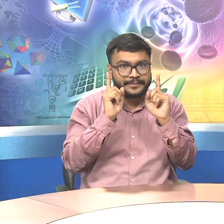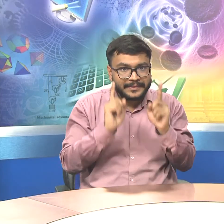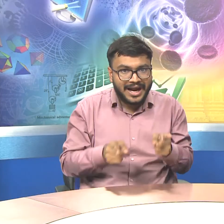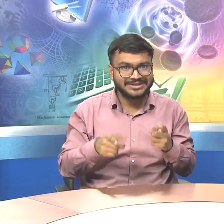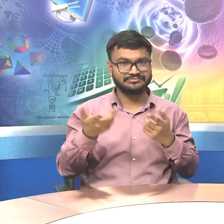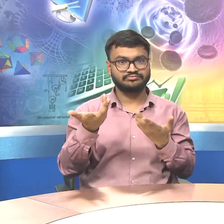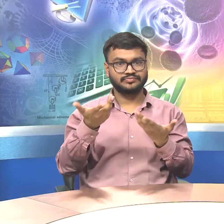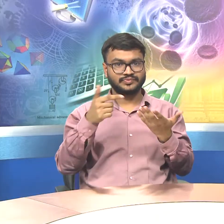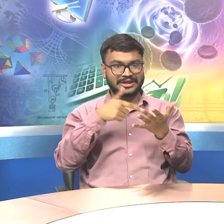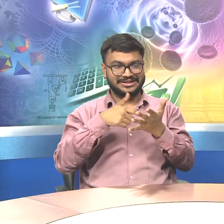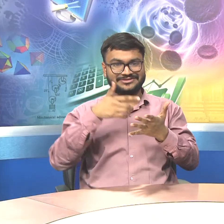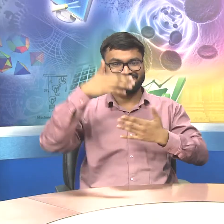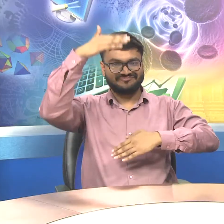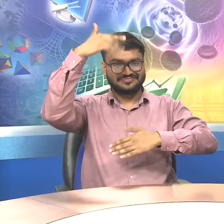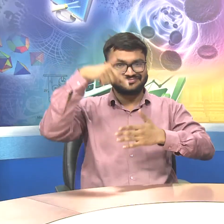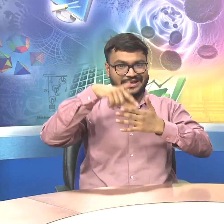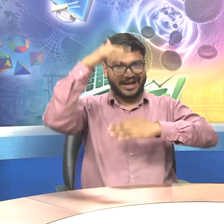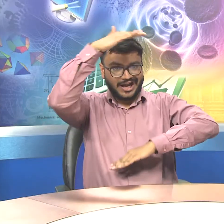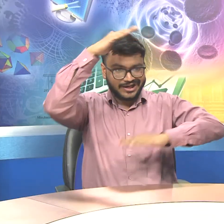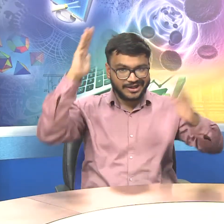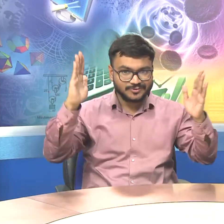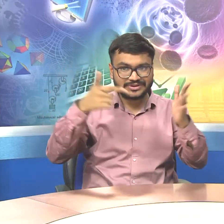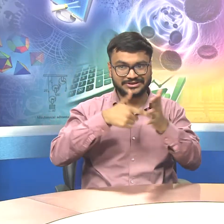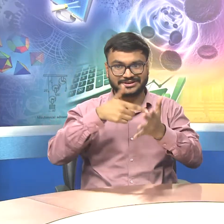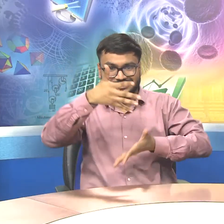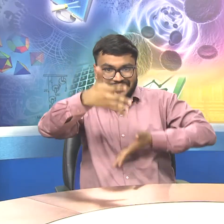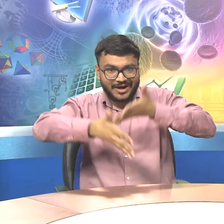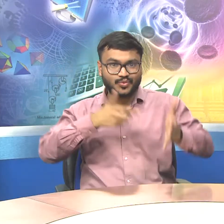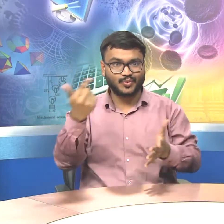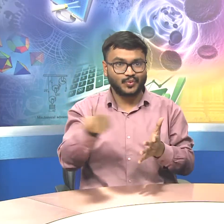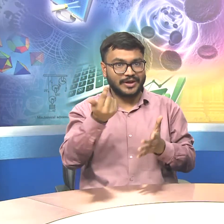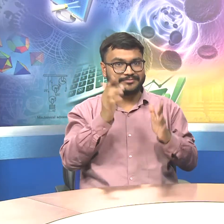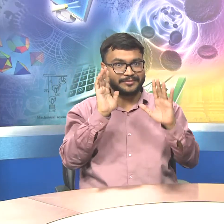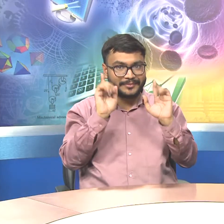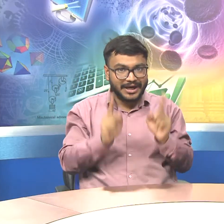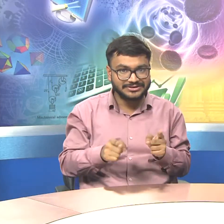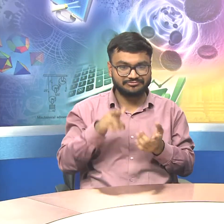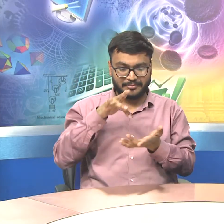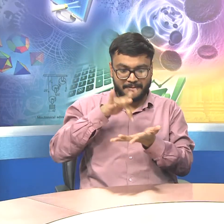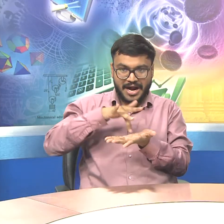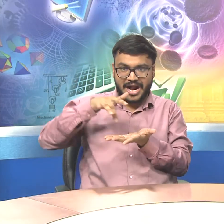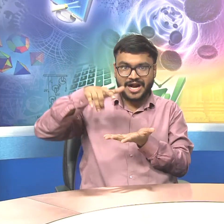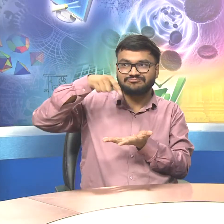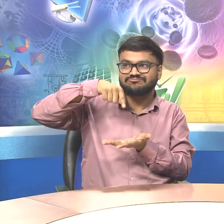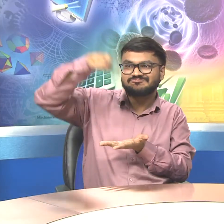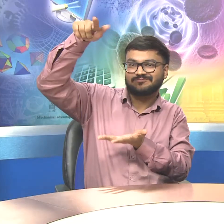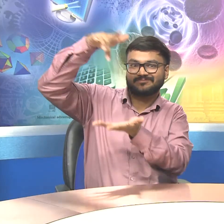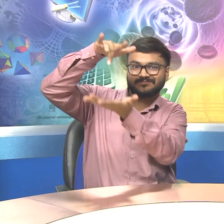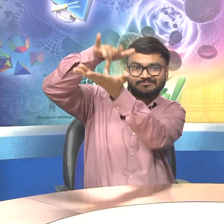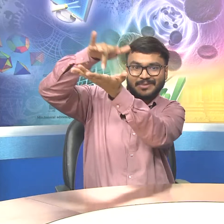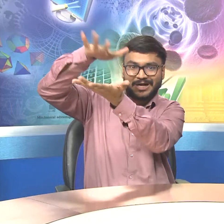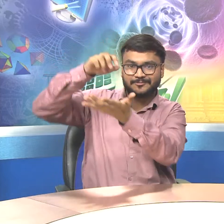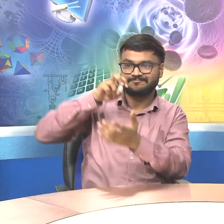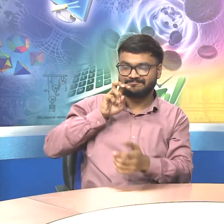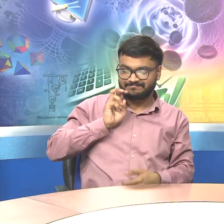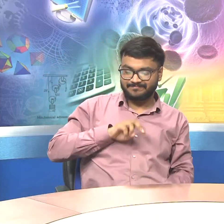We need to ensure the following so that proper meaning is conveyed using signing